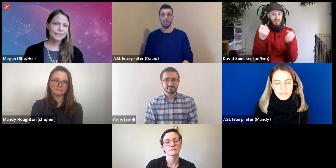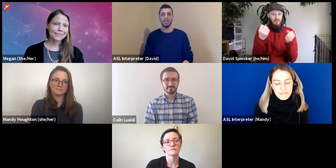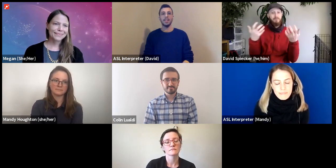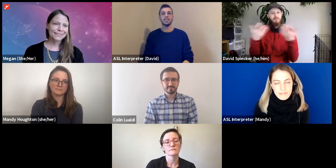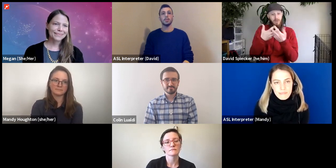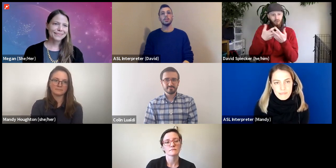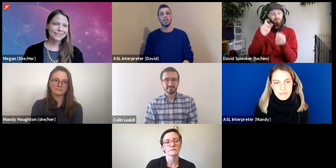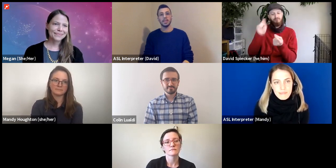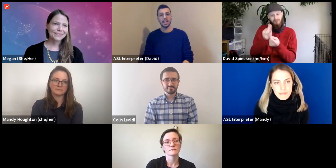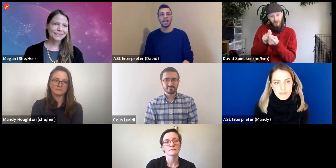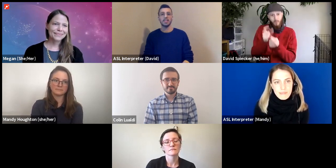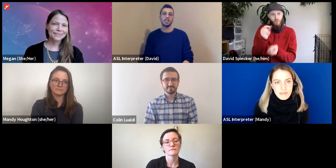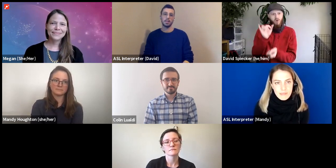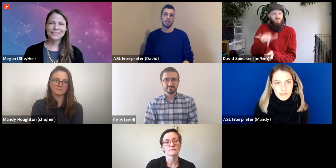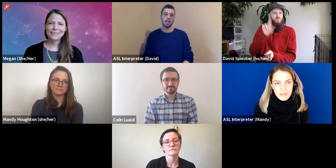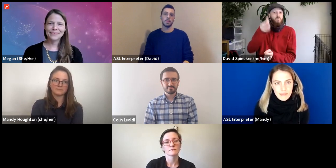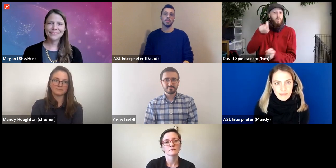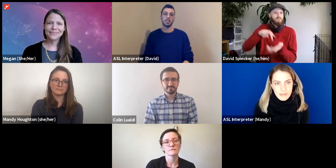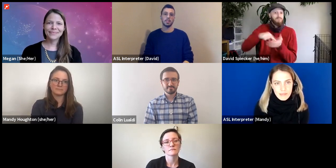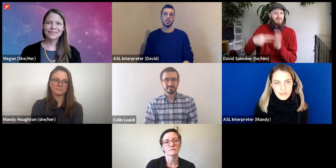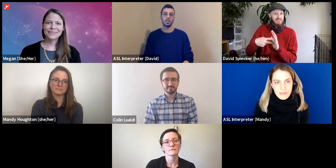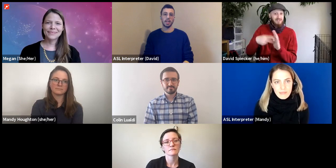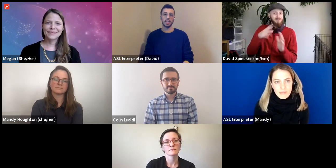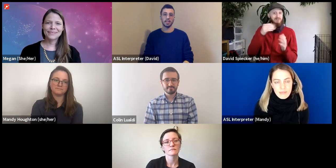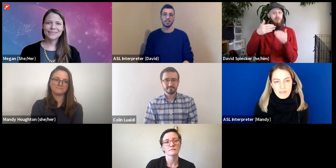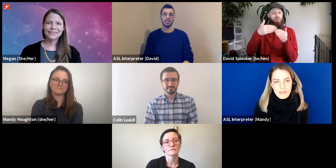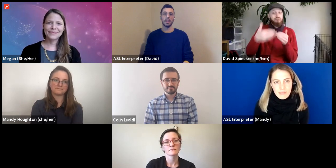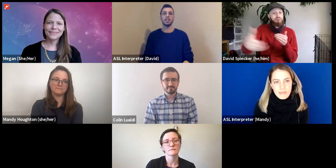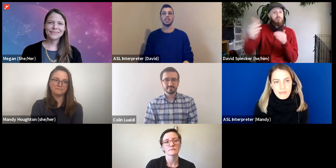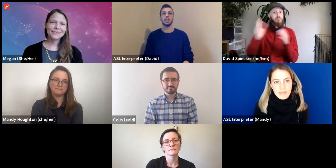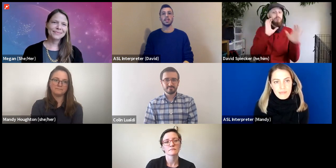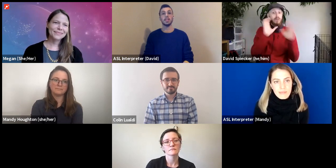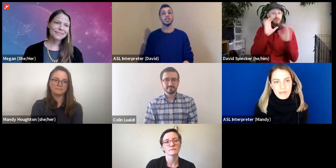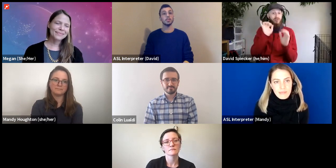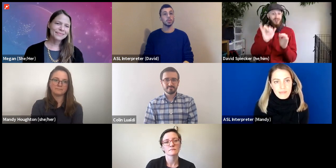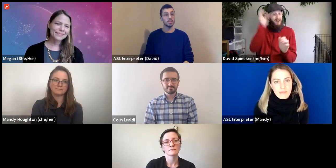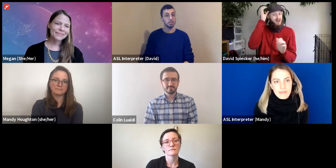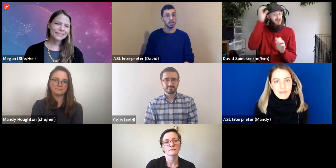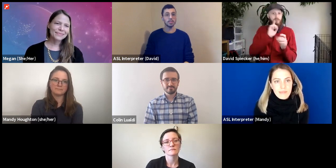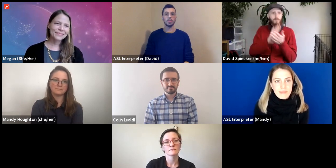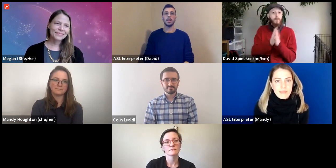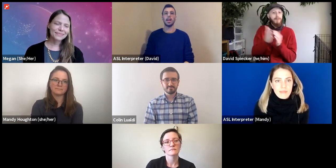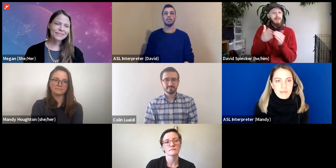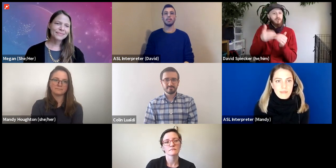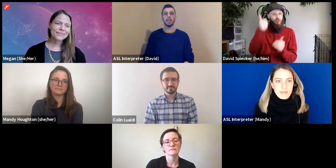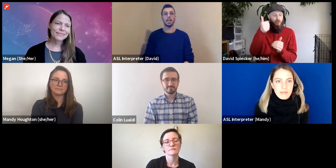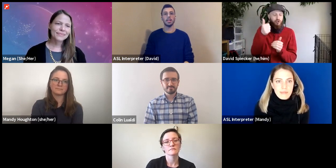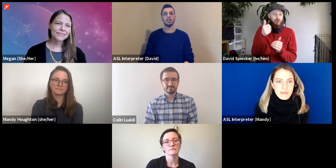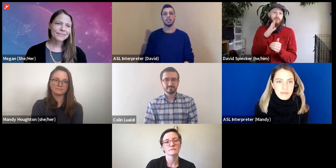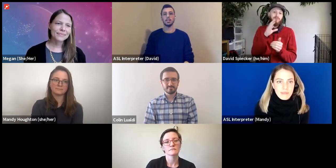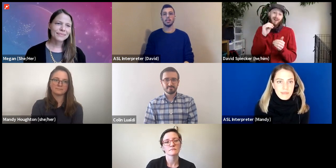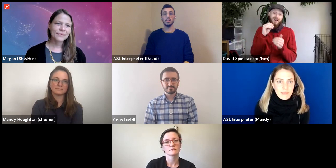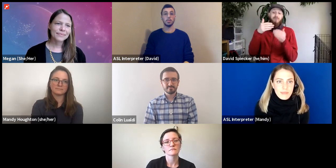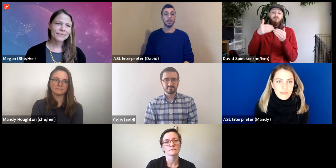understand. So I was doing that at the same time as teaching new signs and saying like, this is what this means. So then after